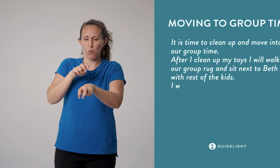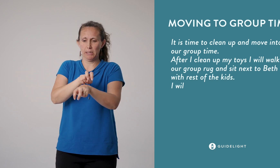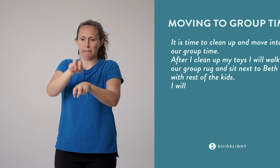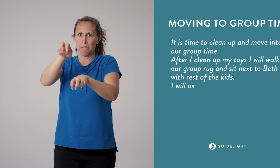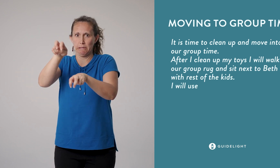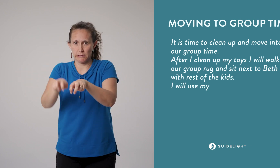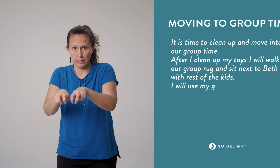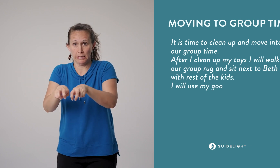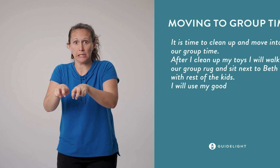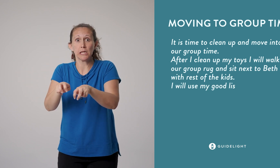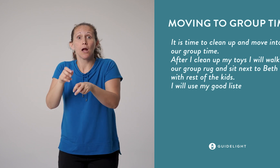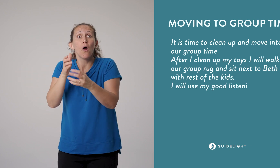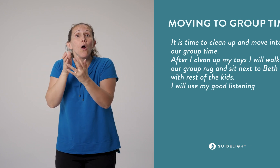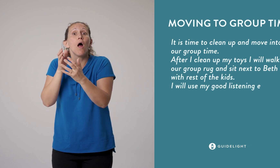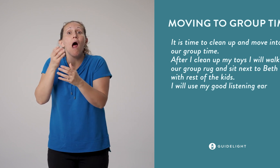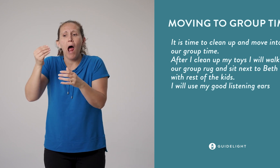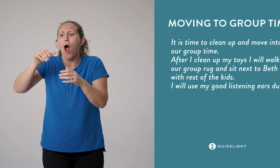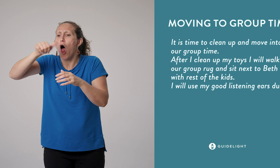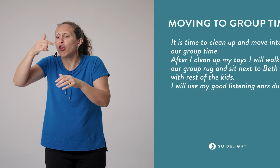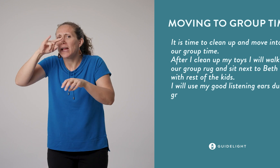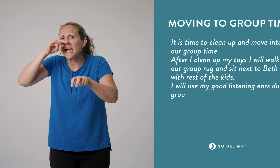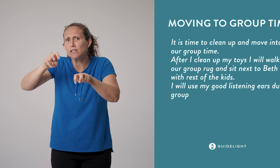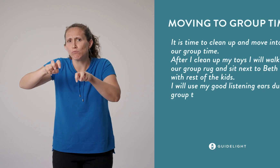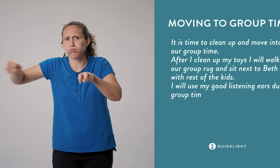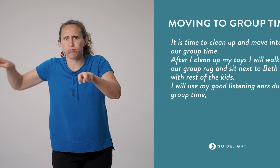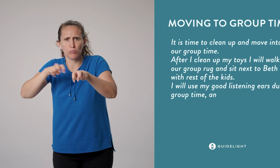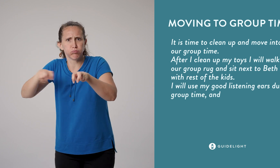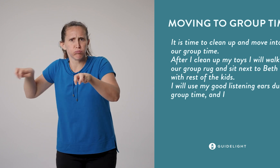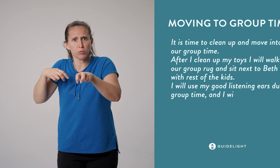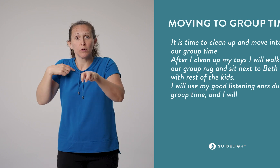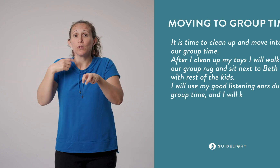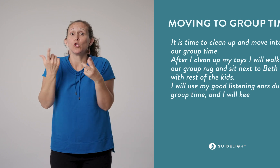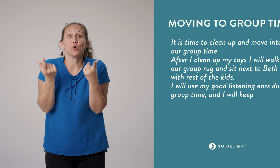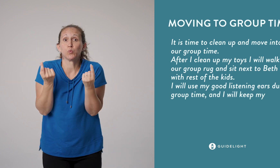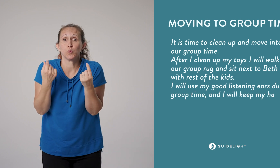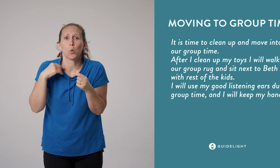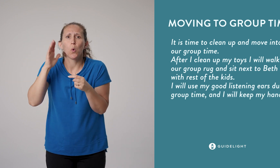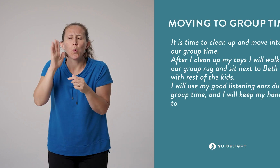I will use my good listening ears during group time, and I will keep my hands to myself.